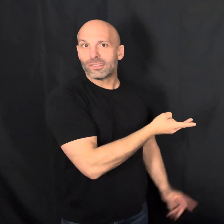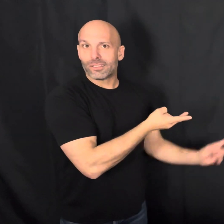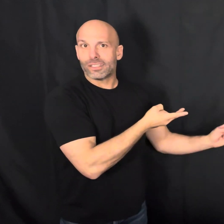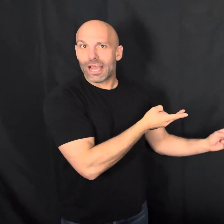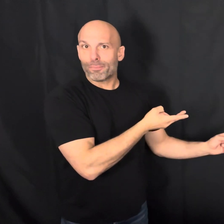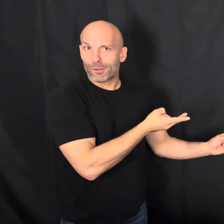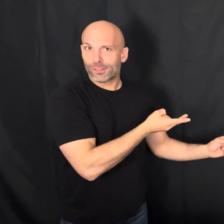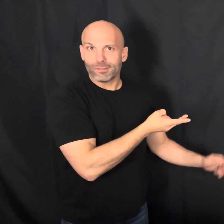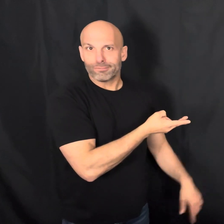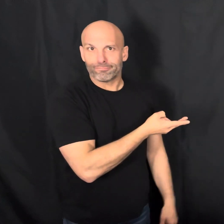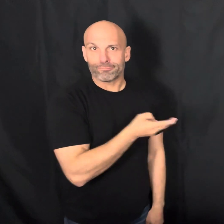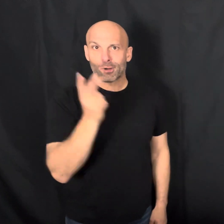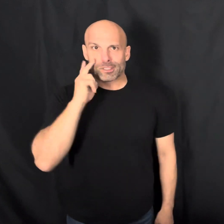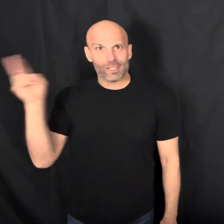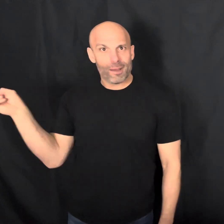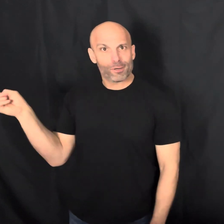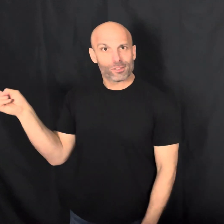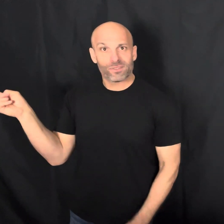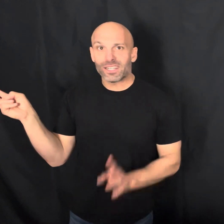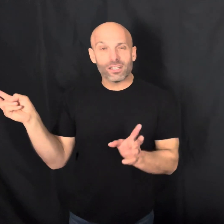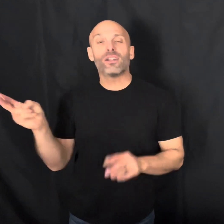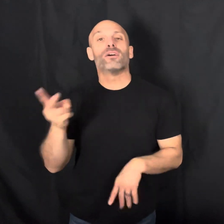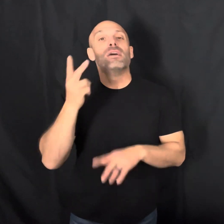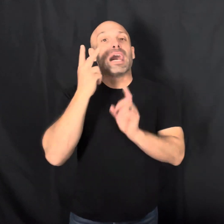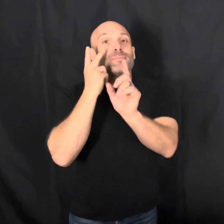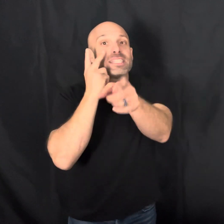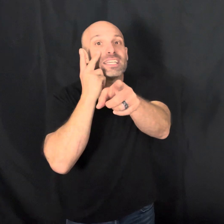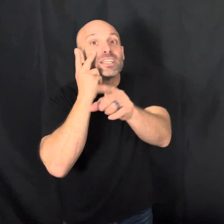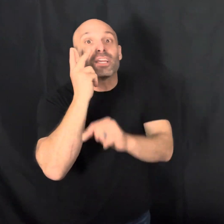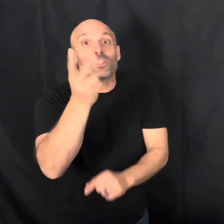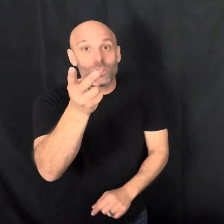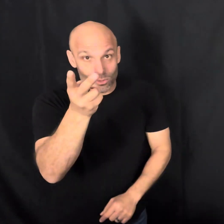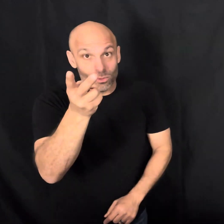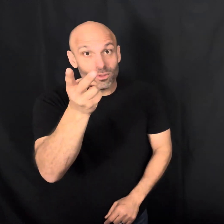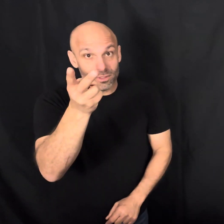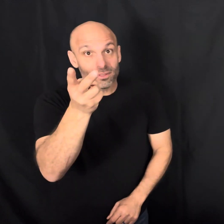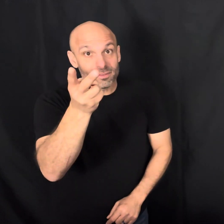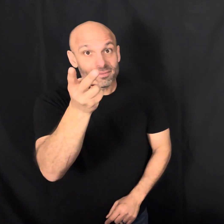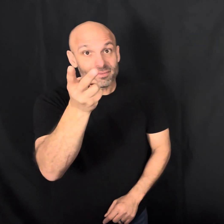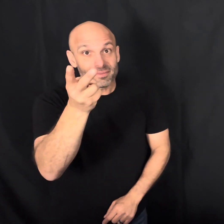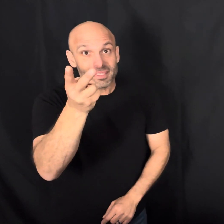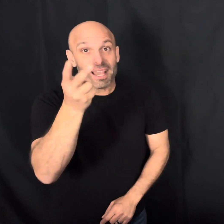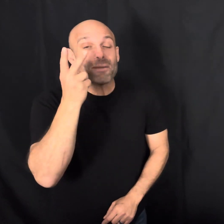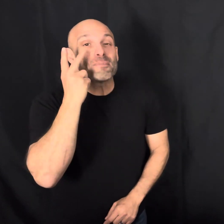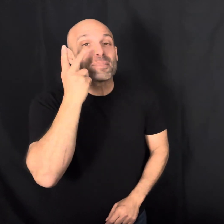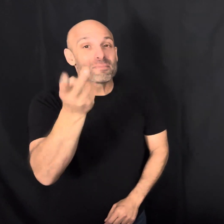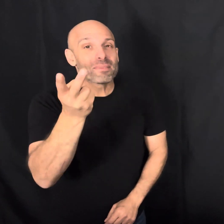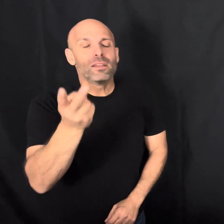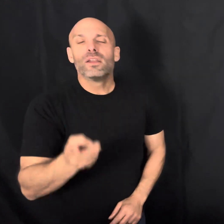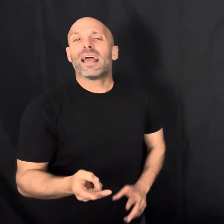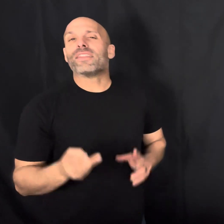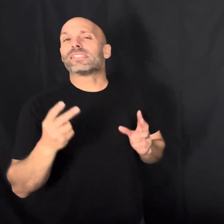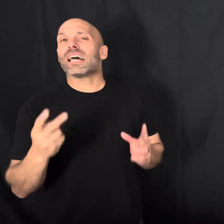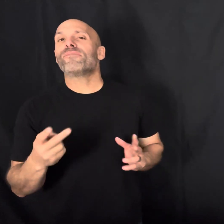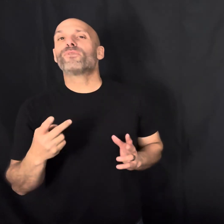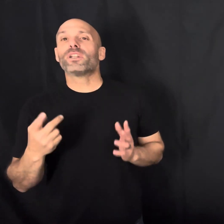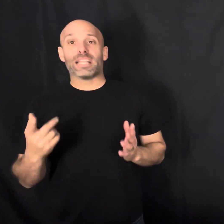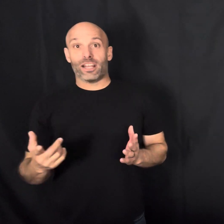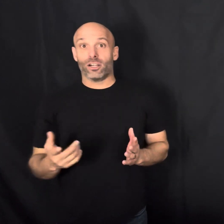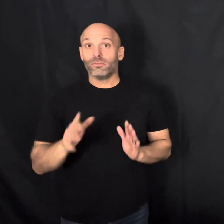see that person or see that person over there. No, I'm seeing you. Okay, and the sign for later,